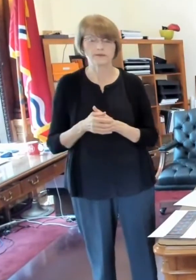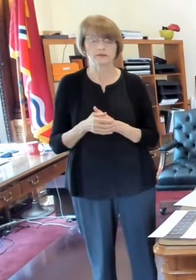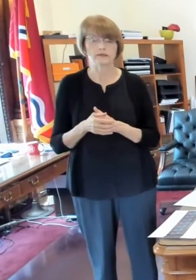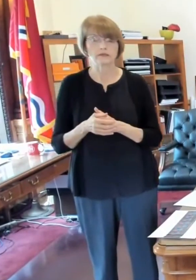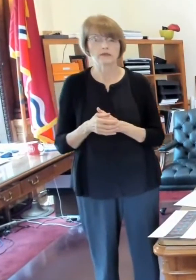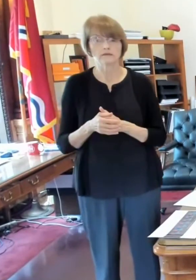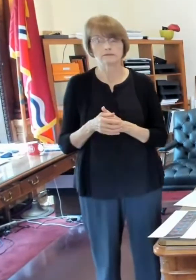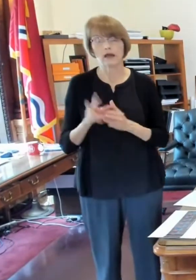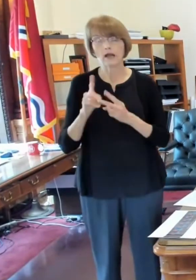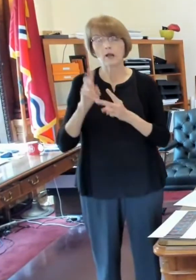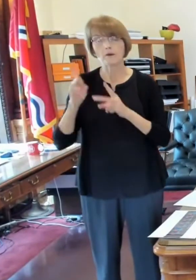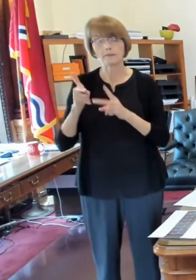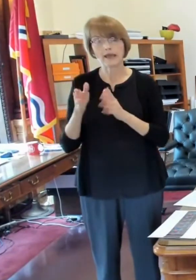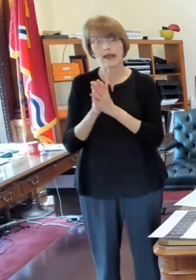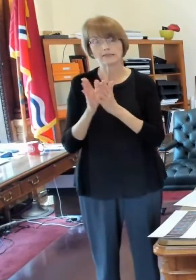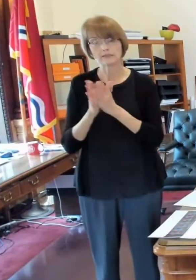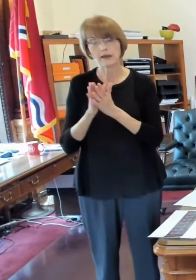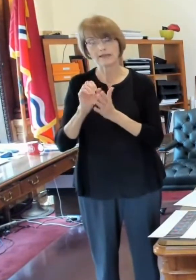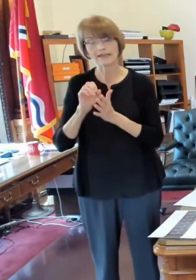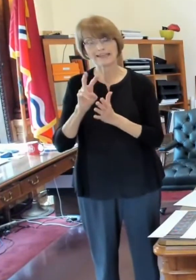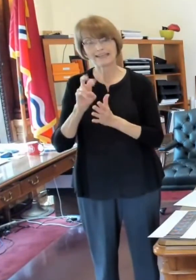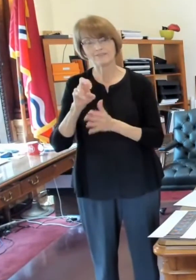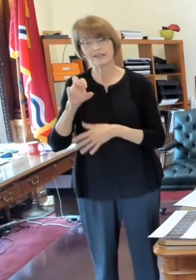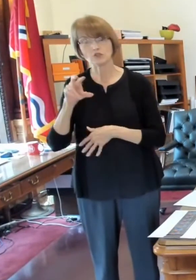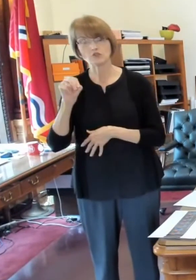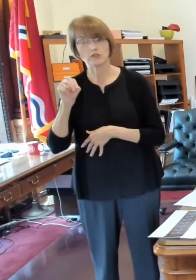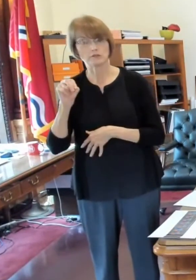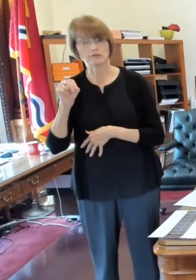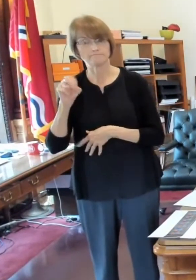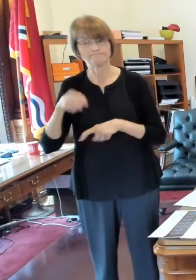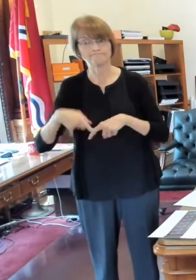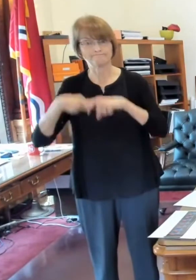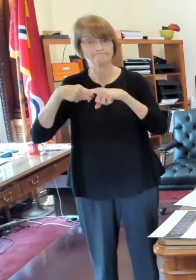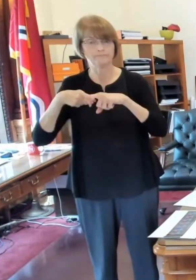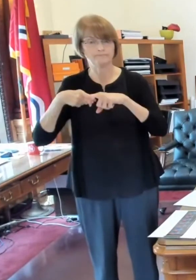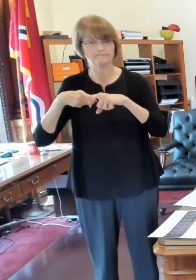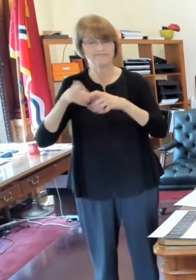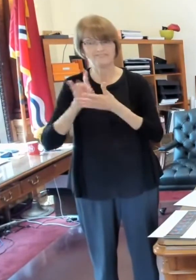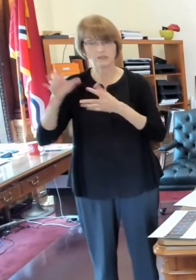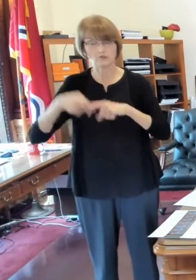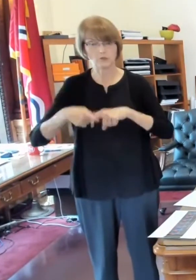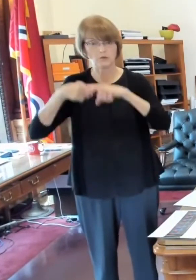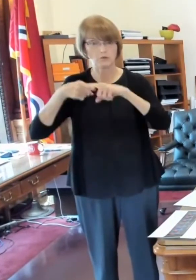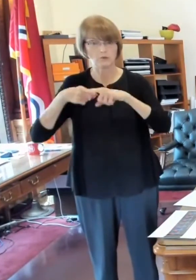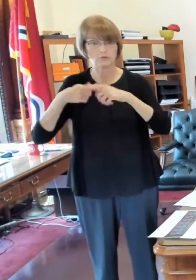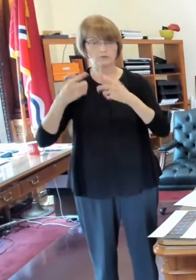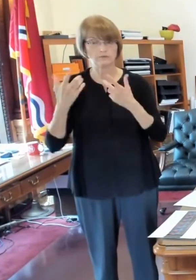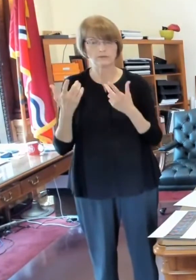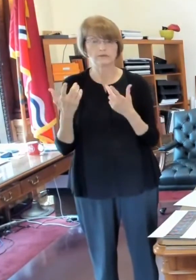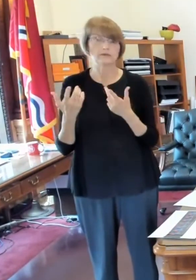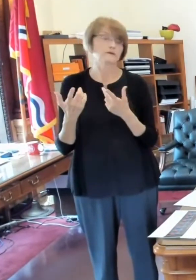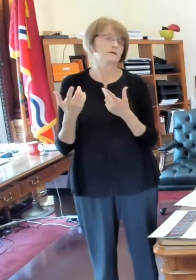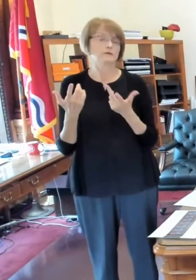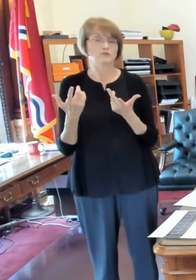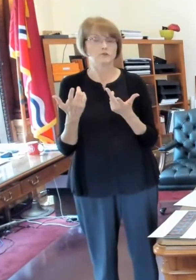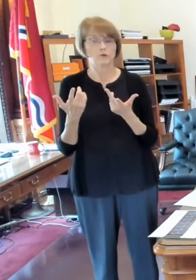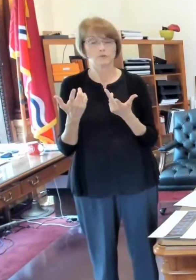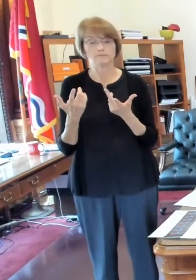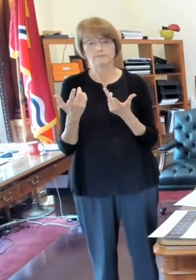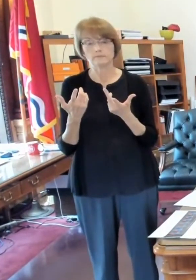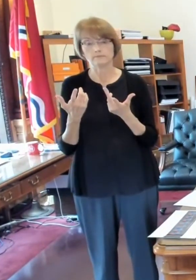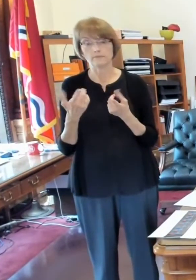Mayor today about eviction moratoriums, and if there have been any conversations about you or the